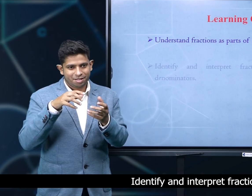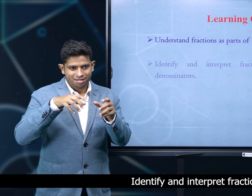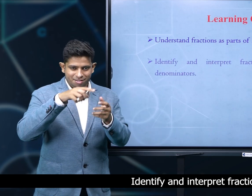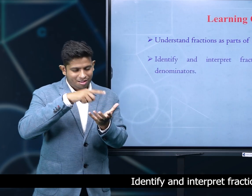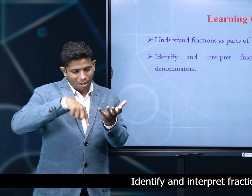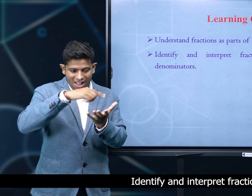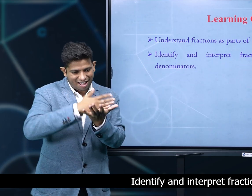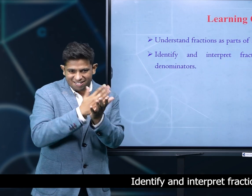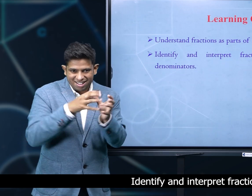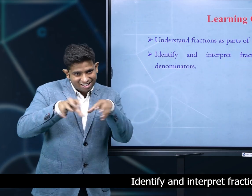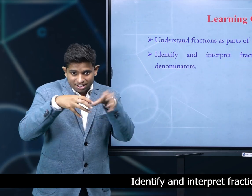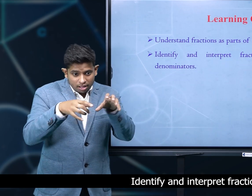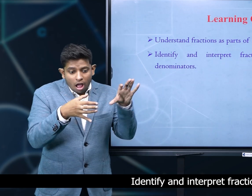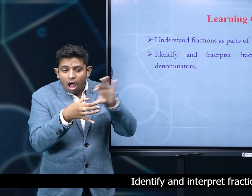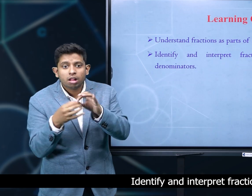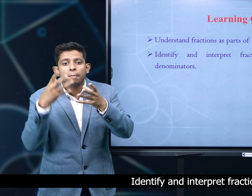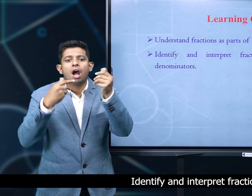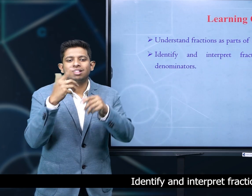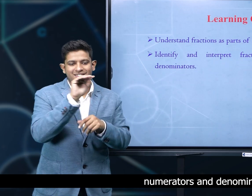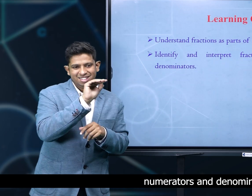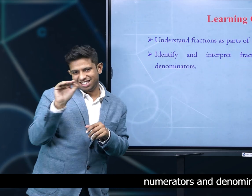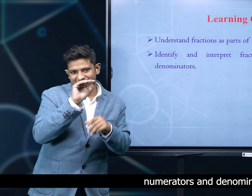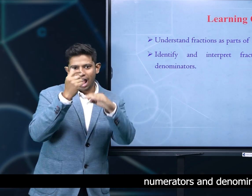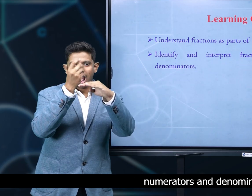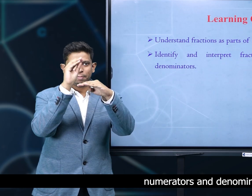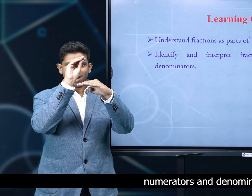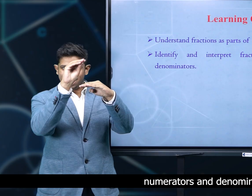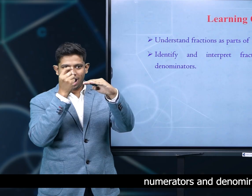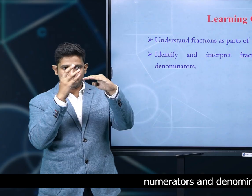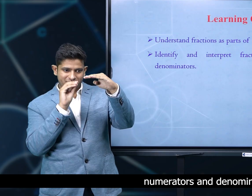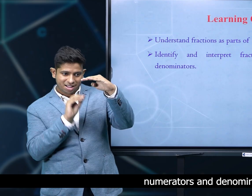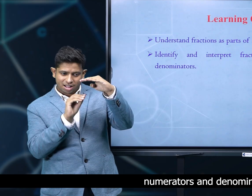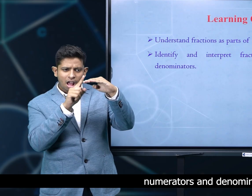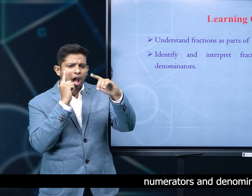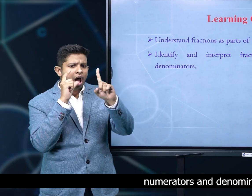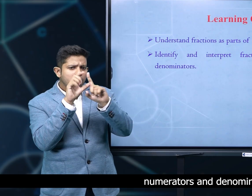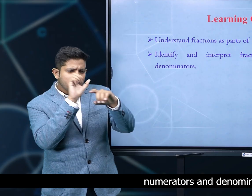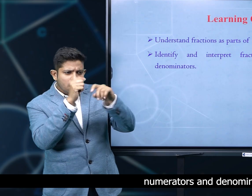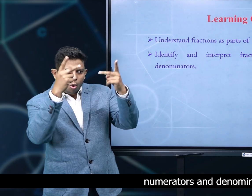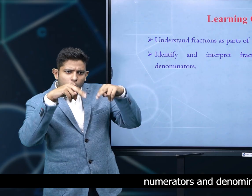Identify and interpret fractions using numerators and denominators.